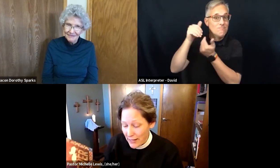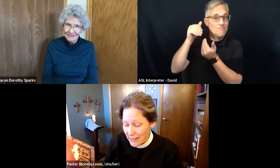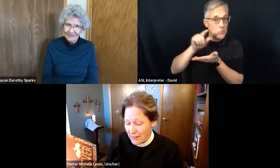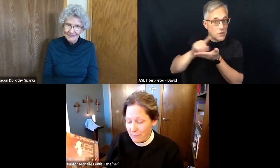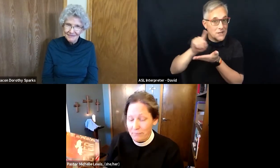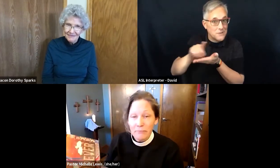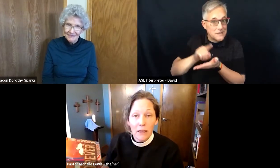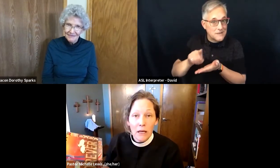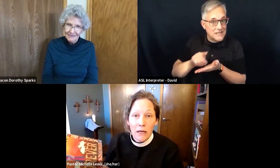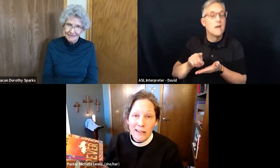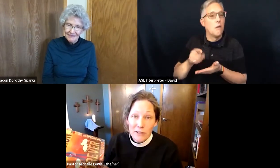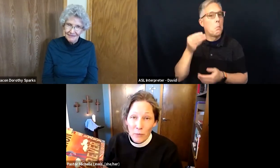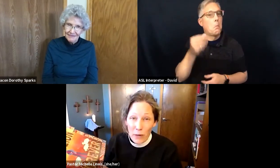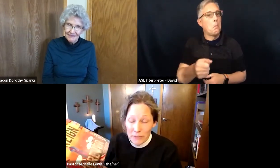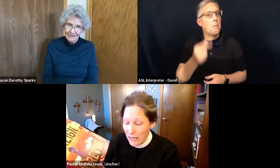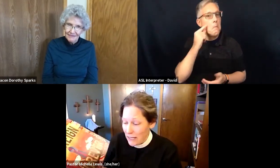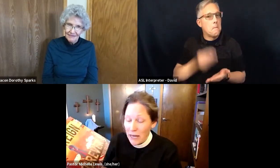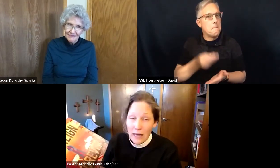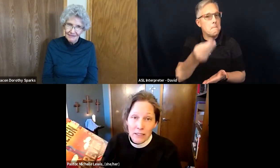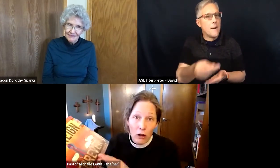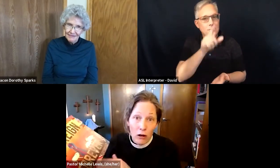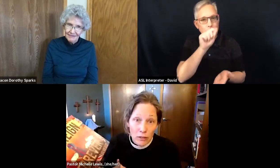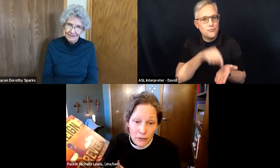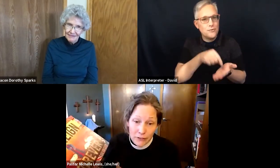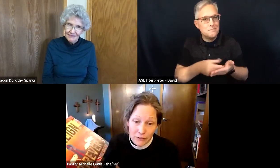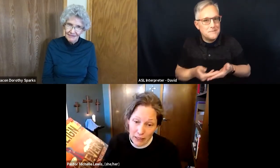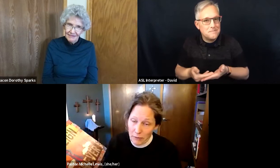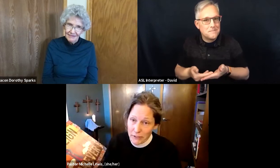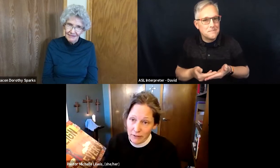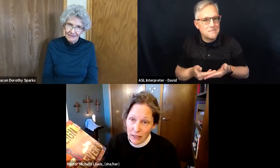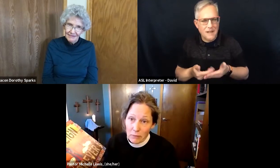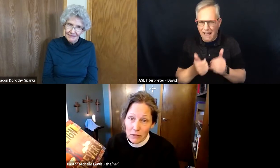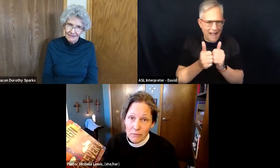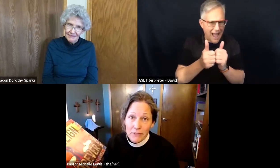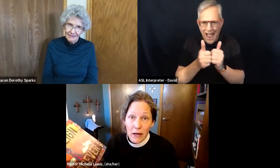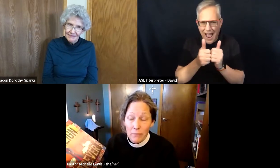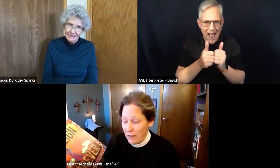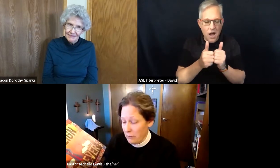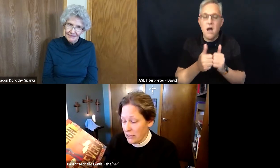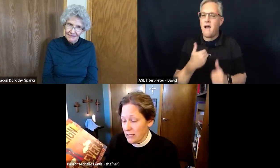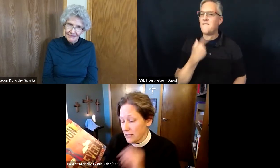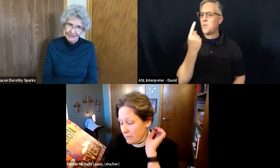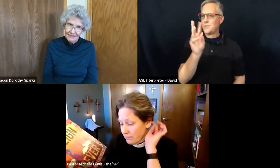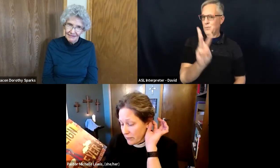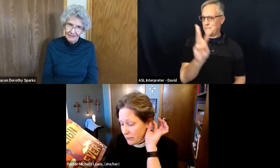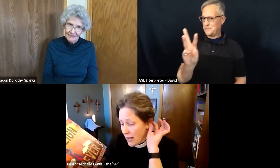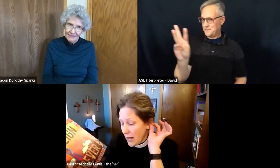you do that? There's a website that has all sorts of animals available to help